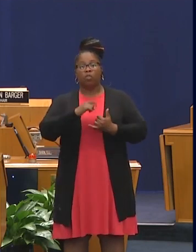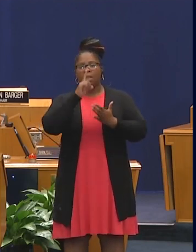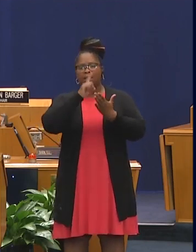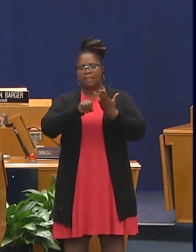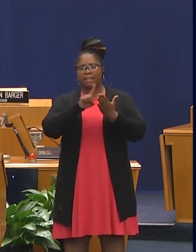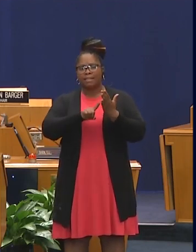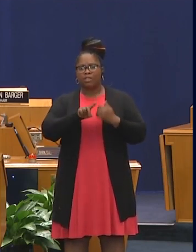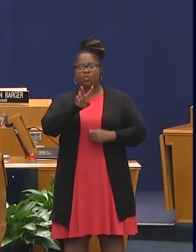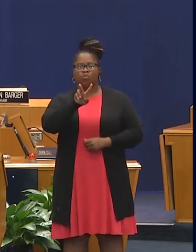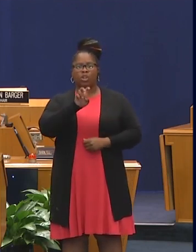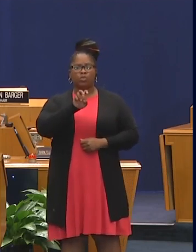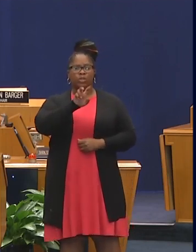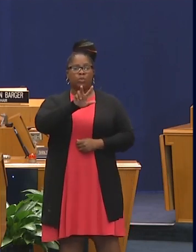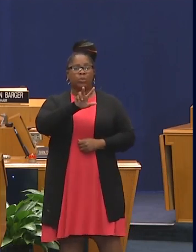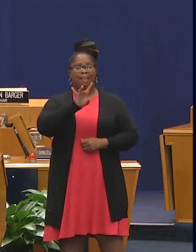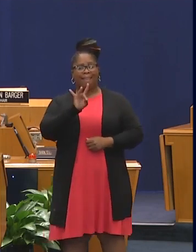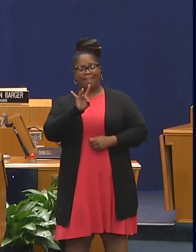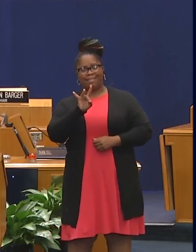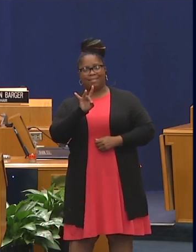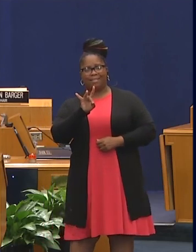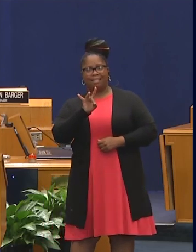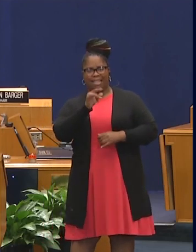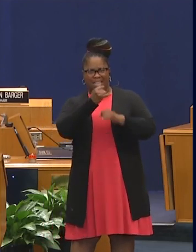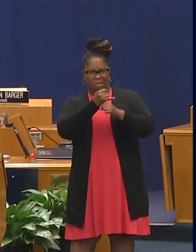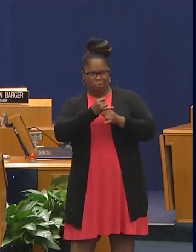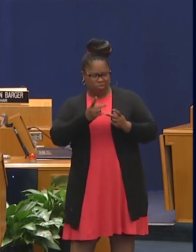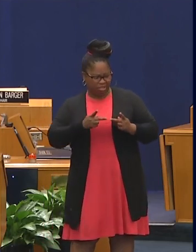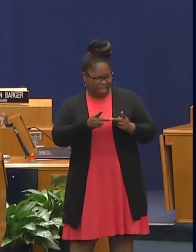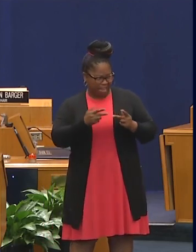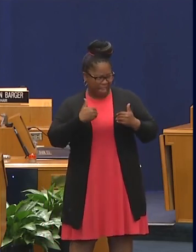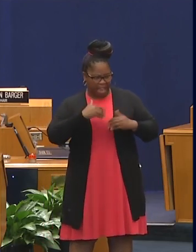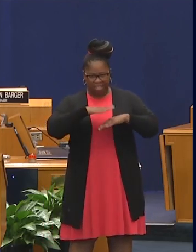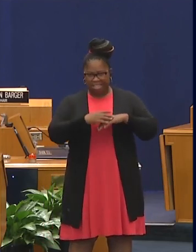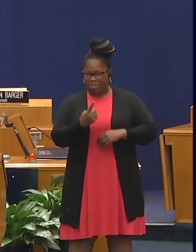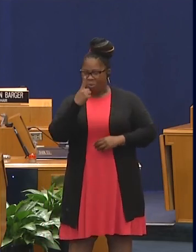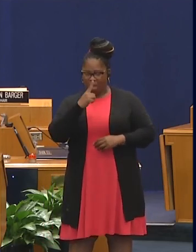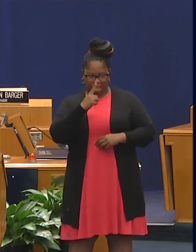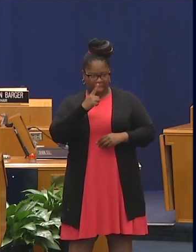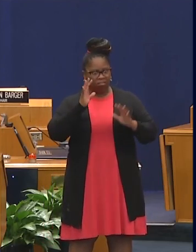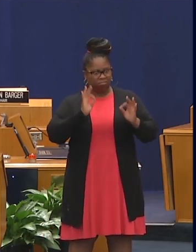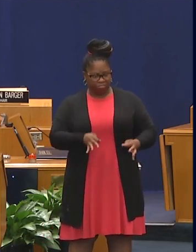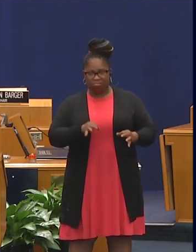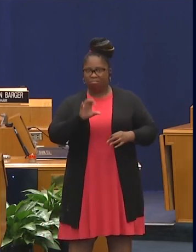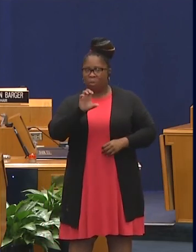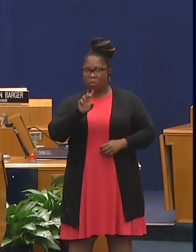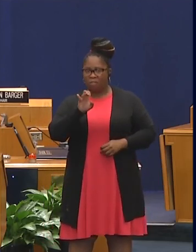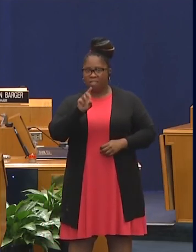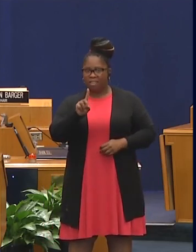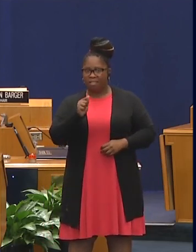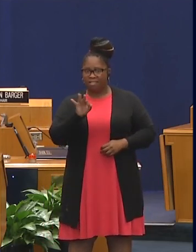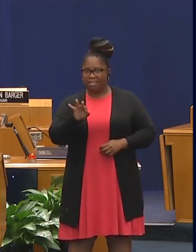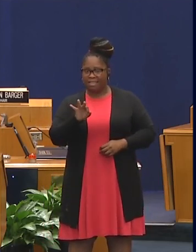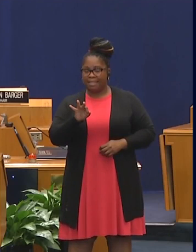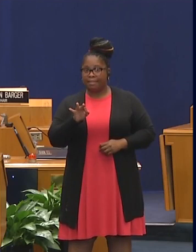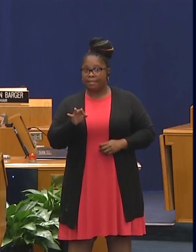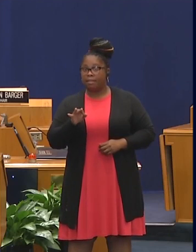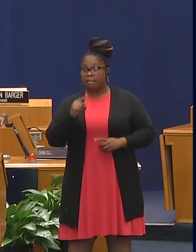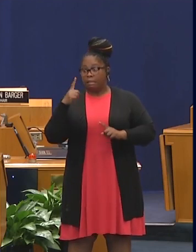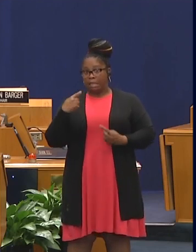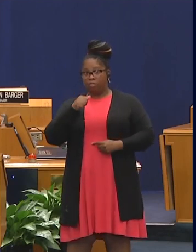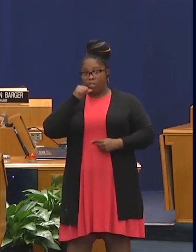228 institutional settings with at least 1 confirmed case of COVID-19. This is 19 additional investigations